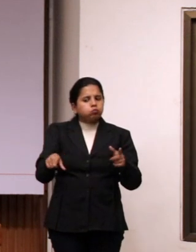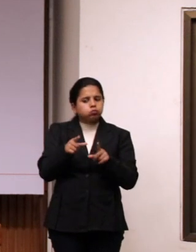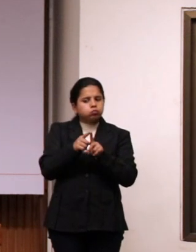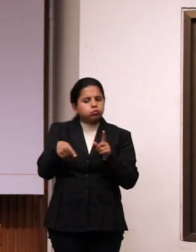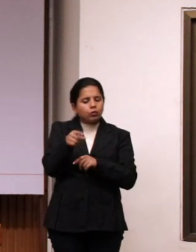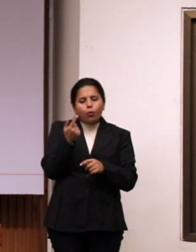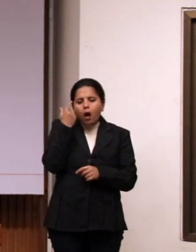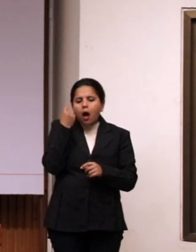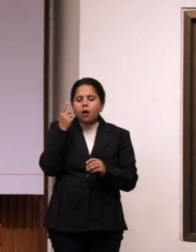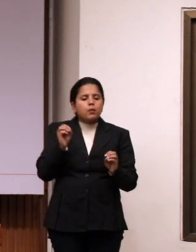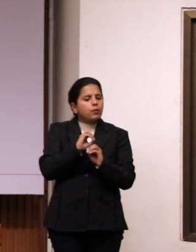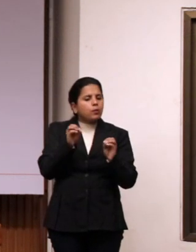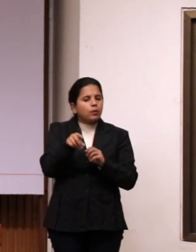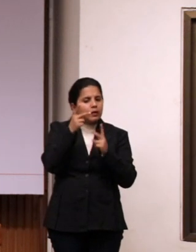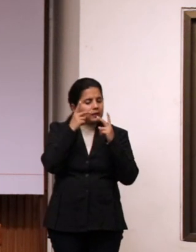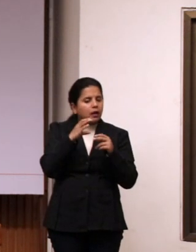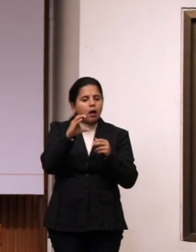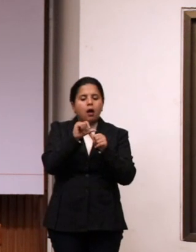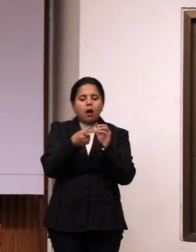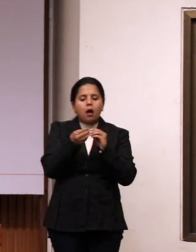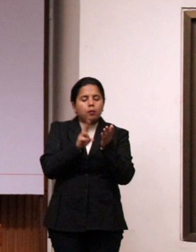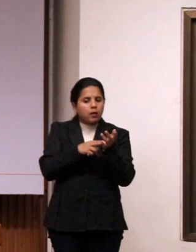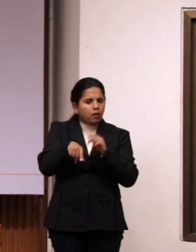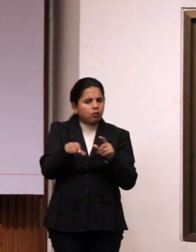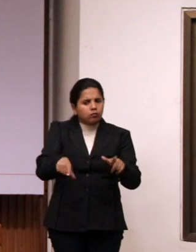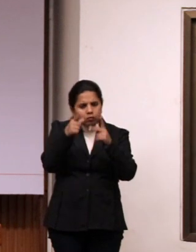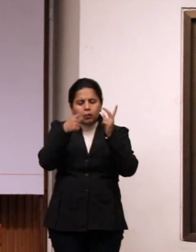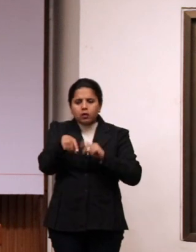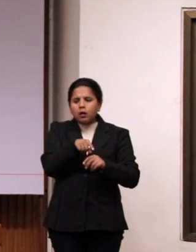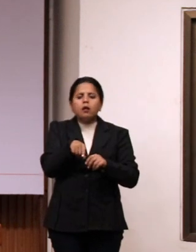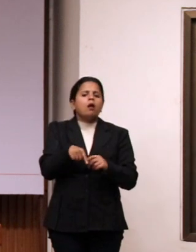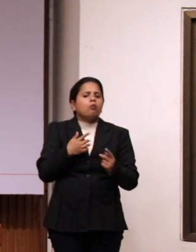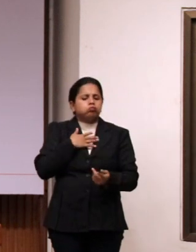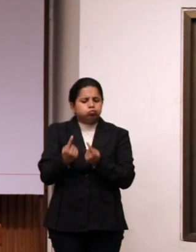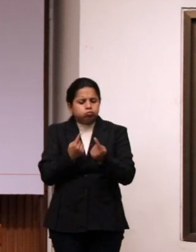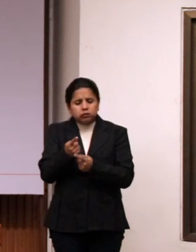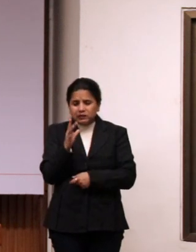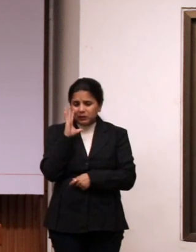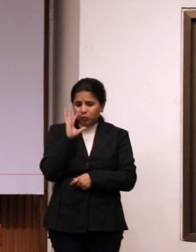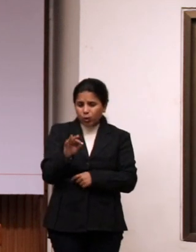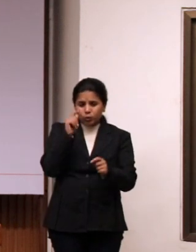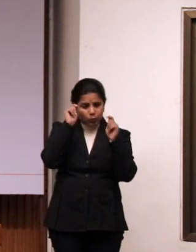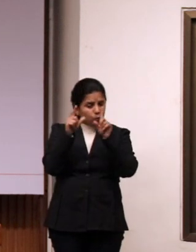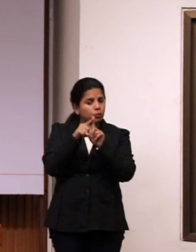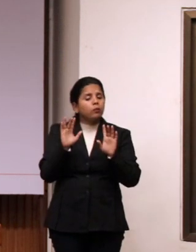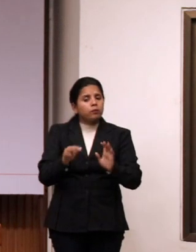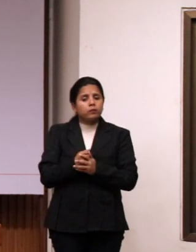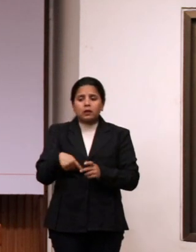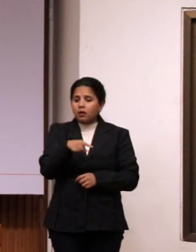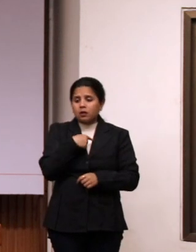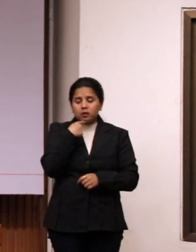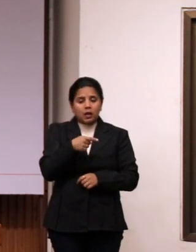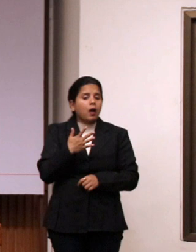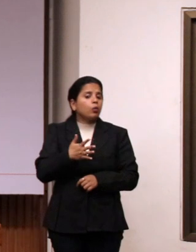without understanding that when you look at the carbon sequestration, grassland are playing very, very important role. As I said, that all